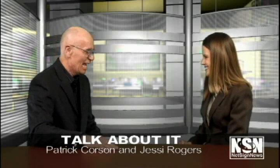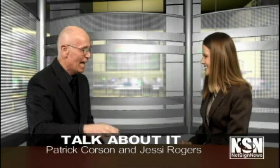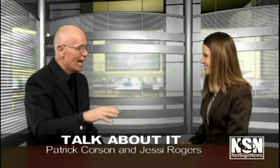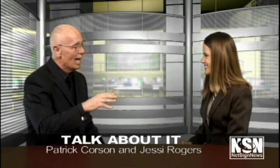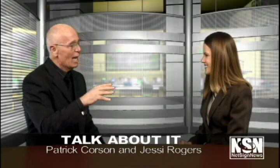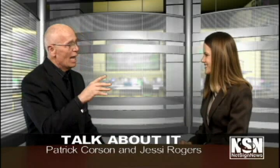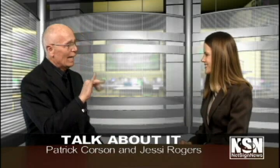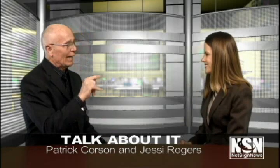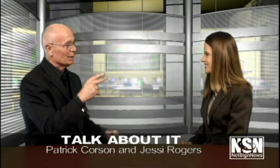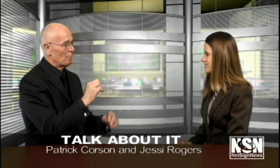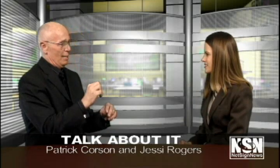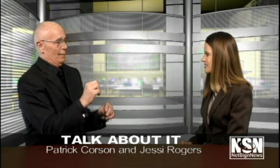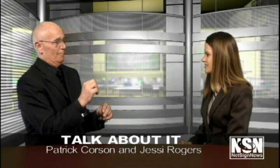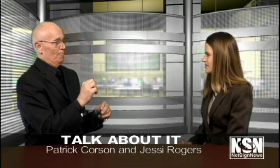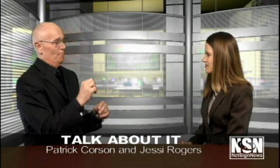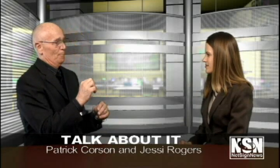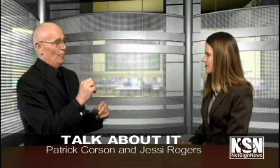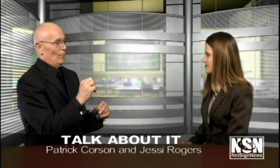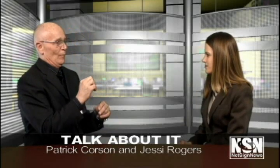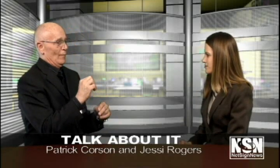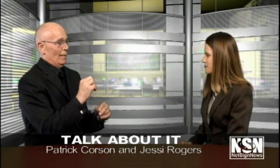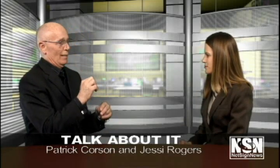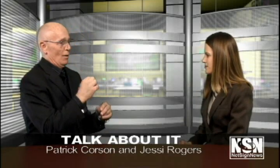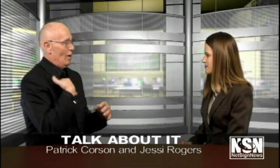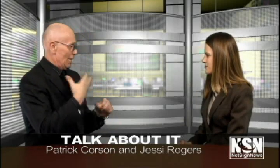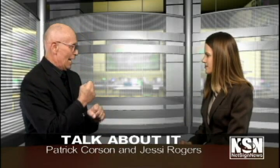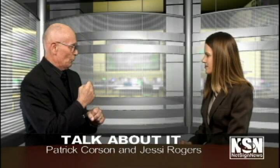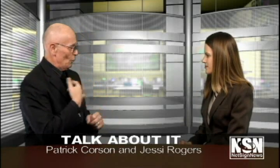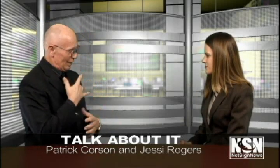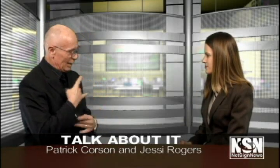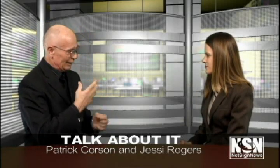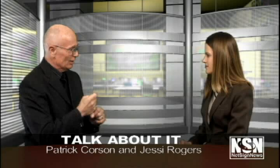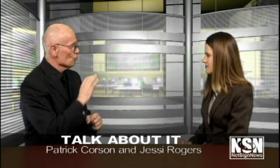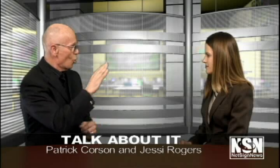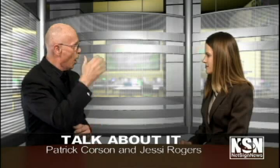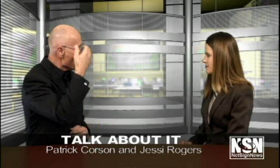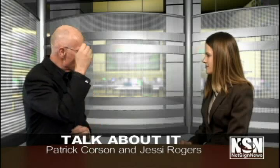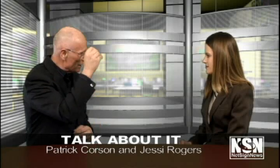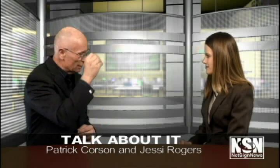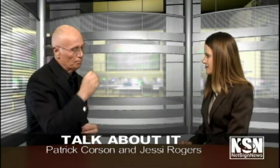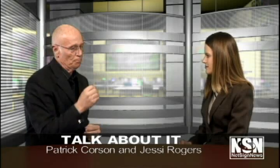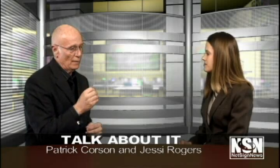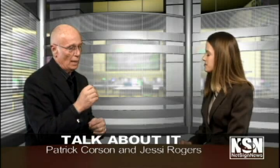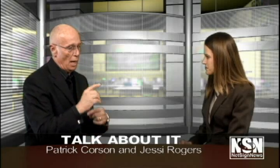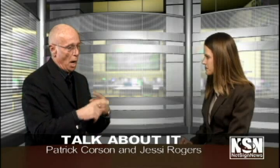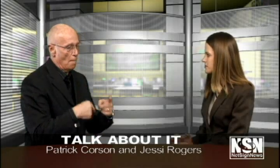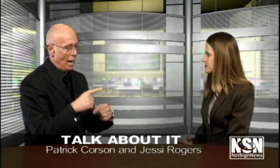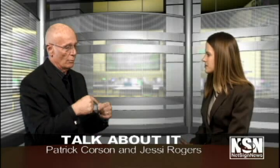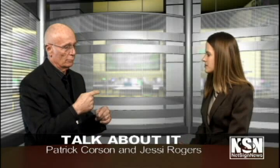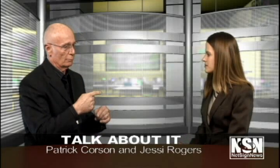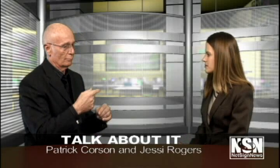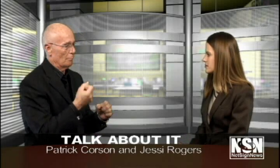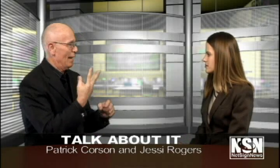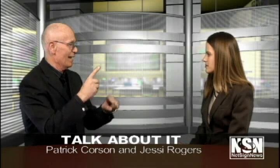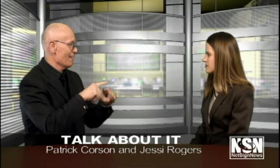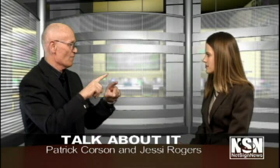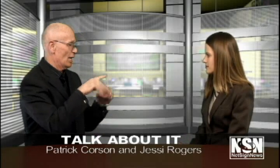you. It has been, well, we would like to get your opinion about